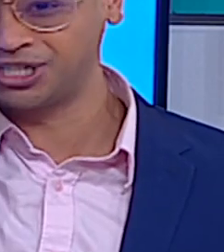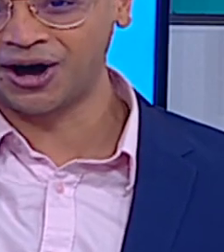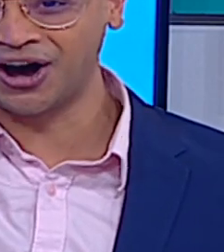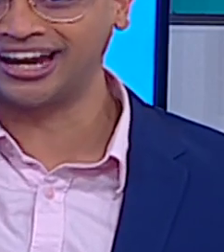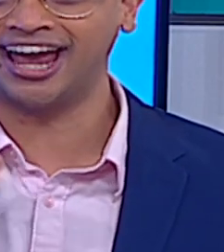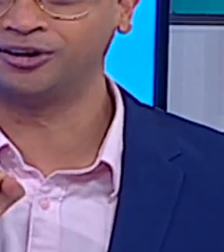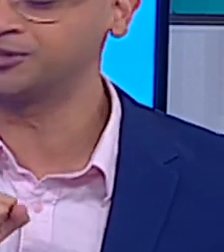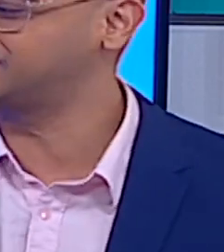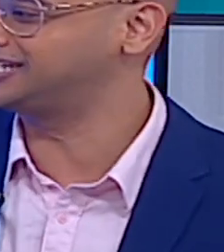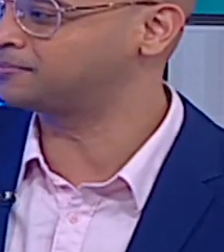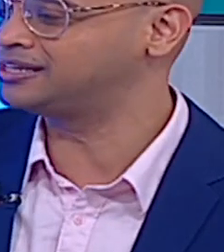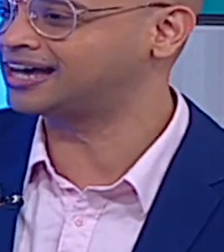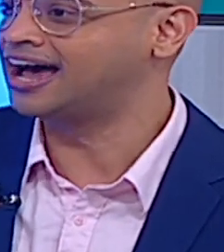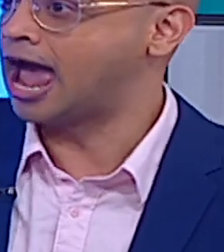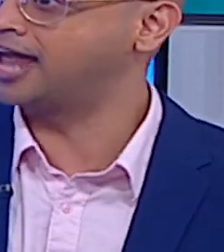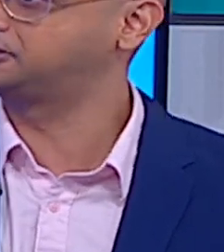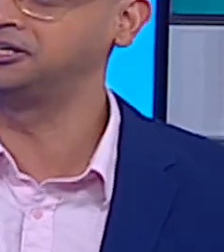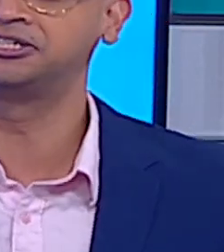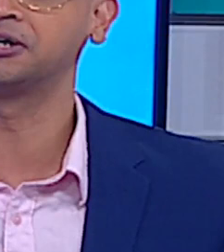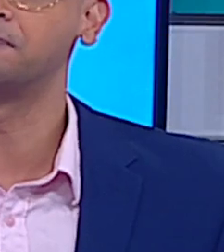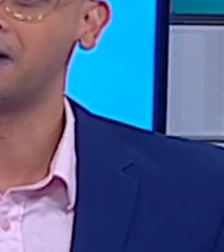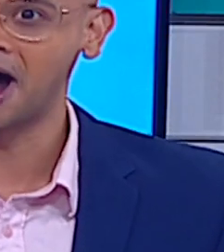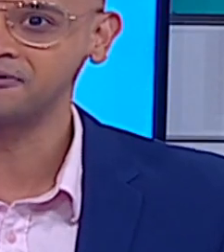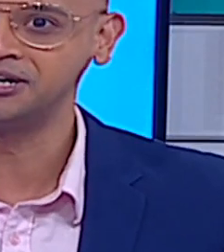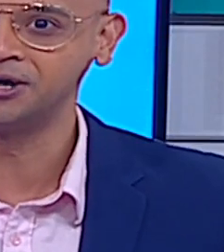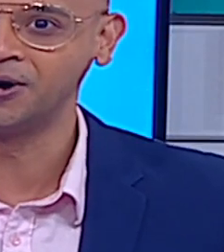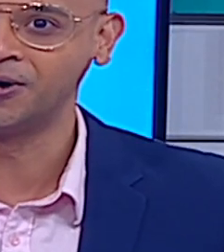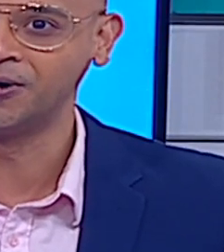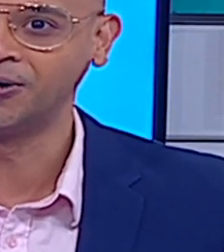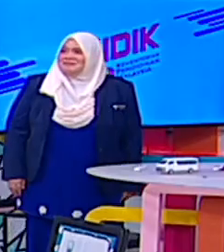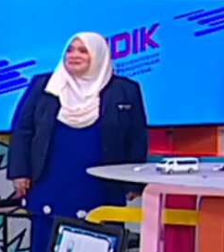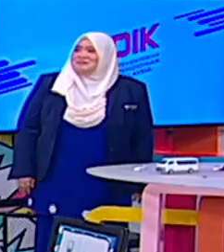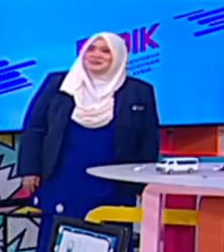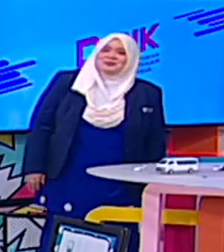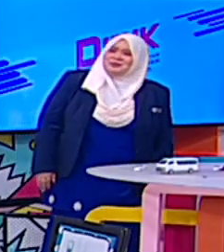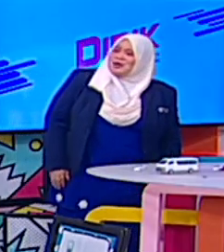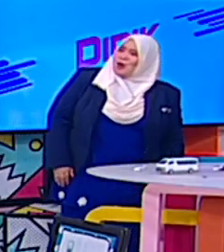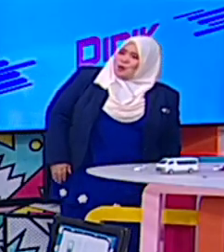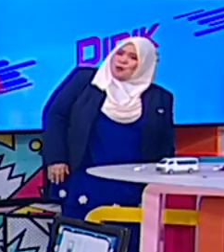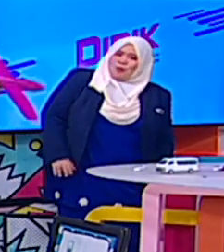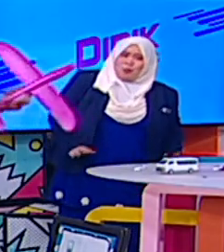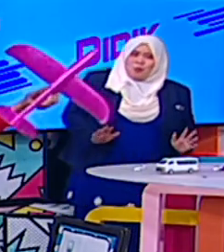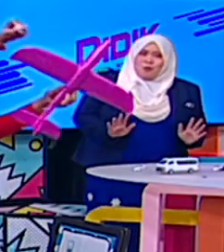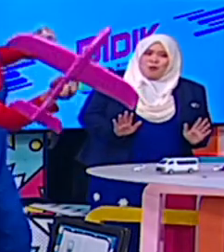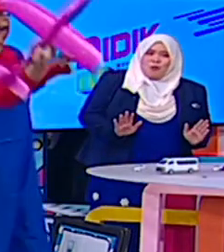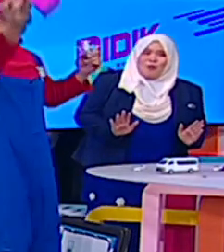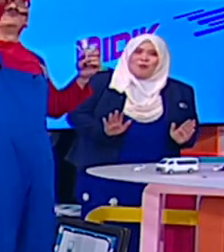Abang Sean, and also Teacher Miza and Teacher Mario. Today,